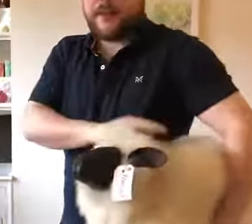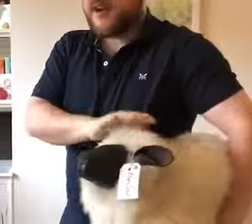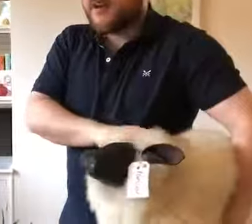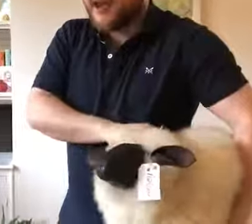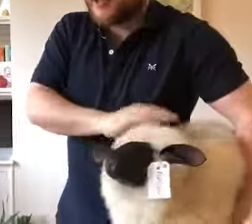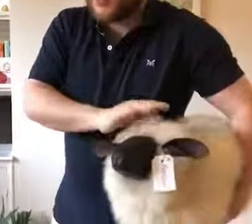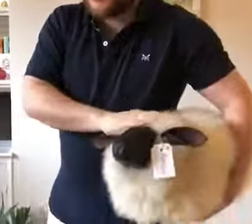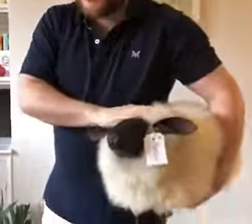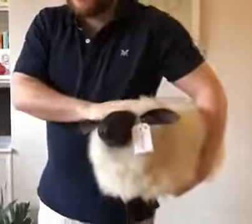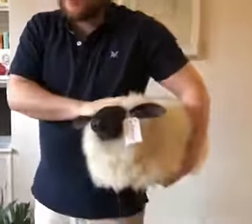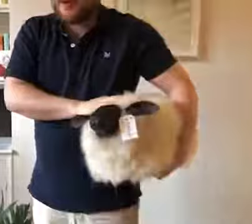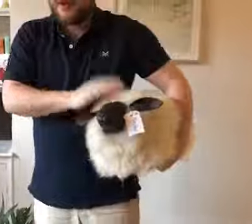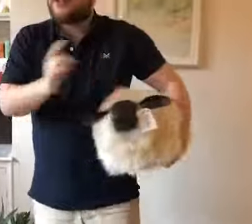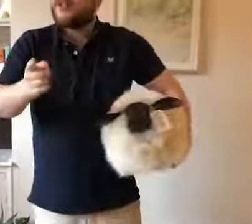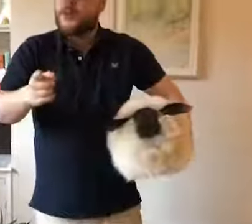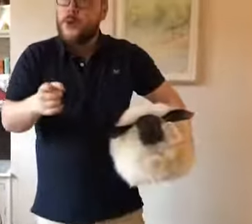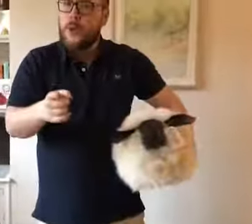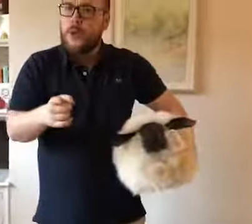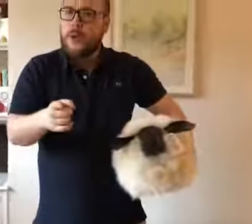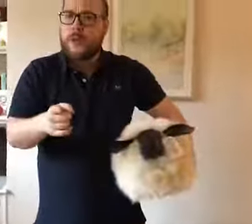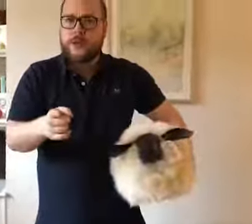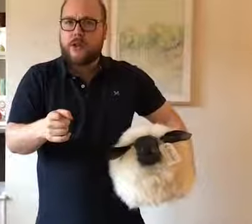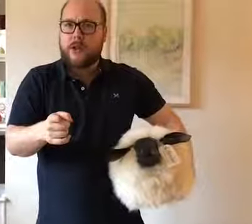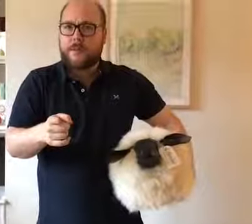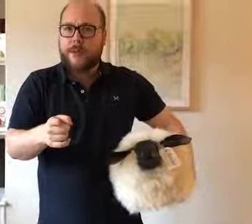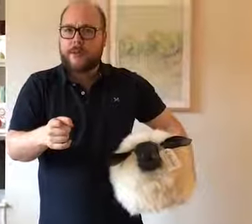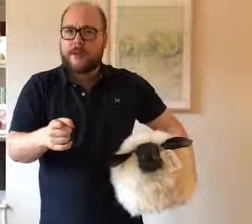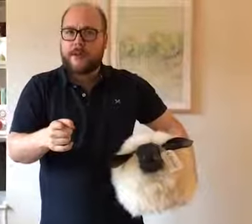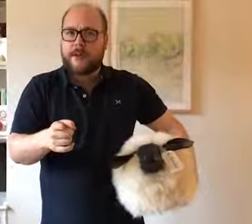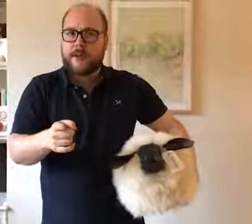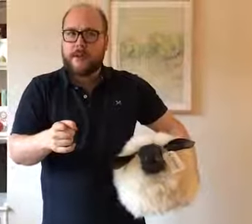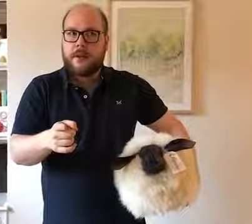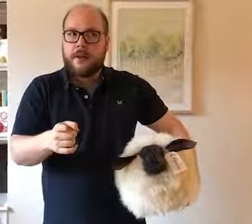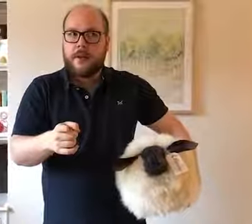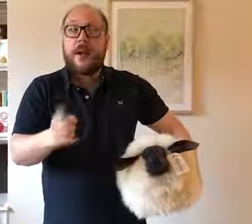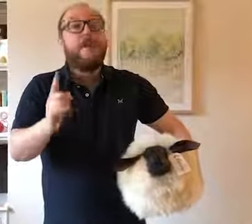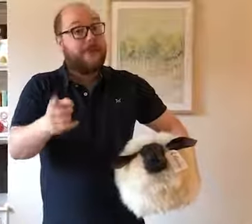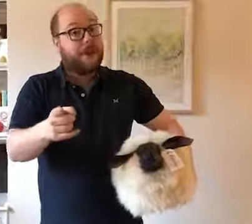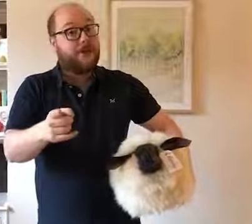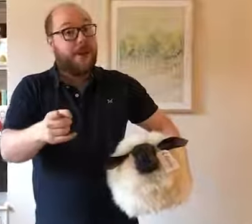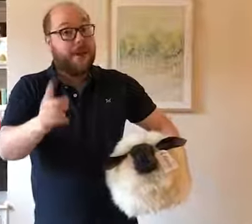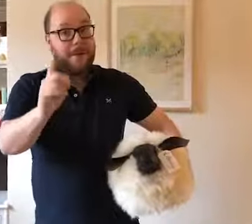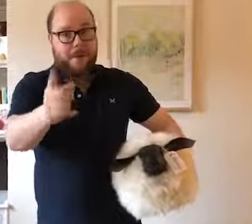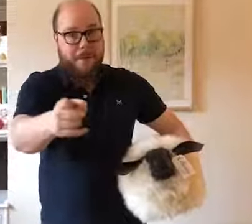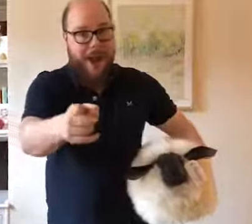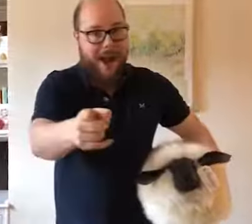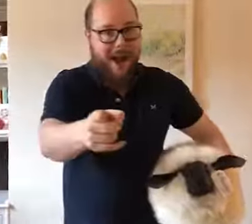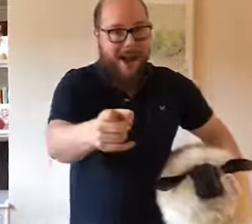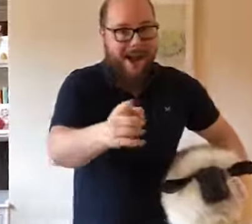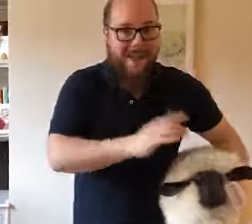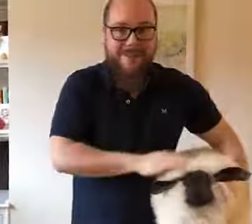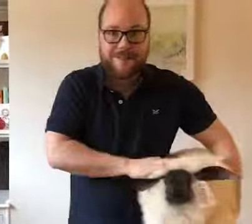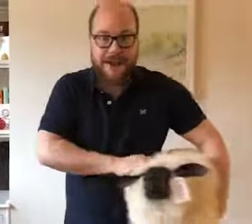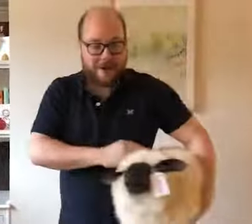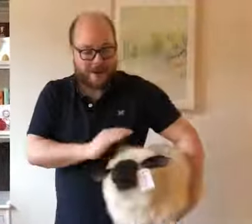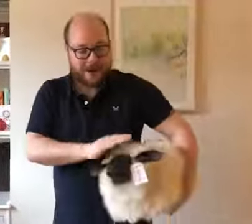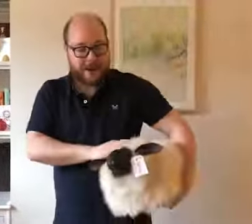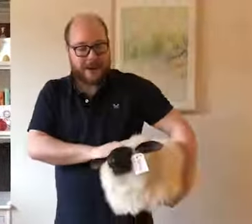is a big A very fetching sheep. Do you know what noise a sheep makes? That's right. Bah! Very good.